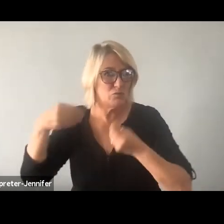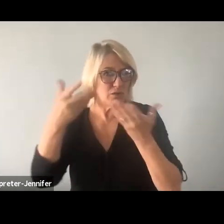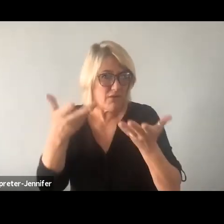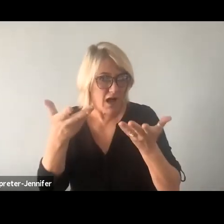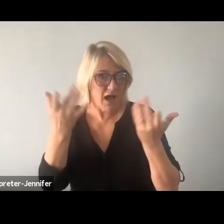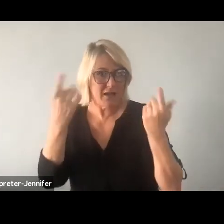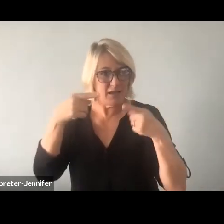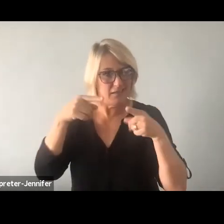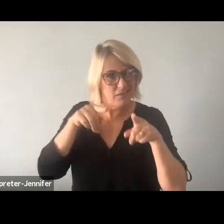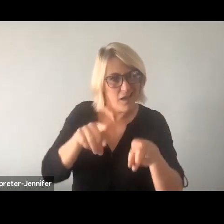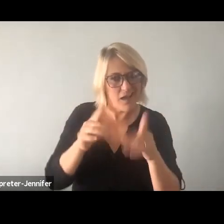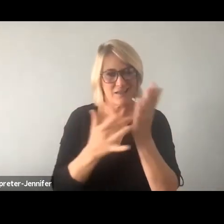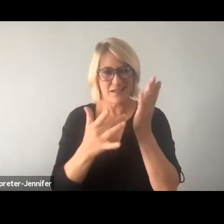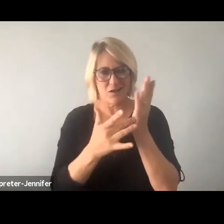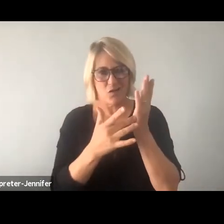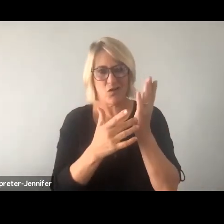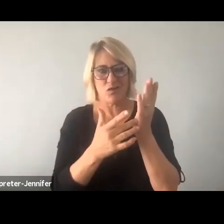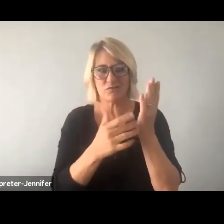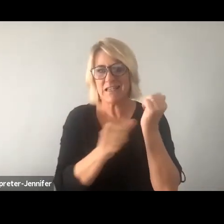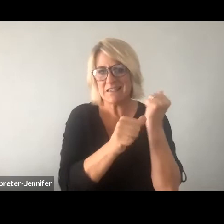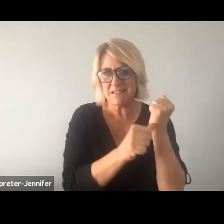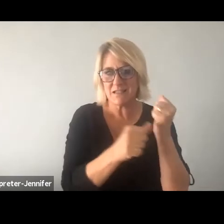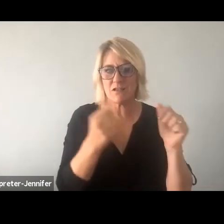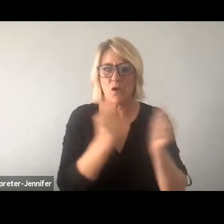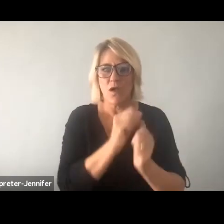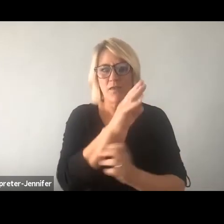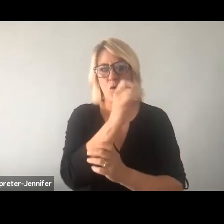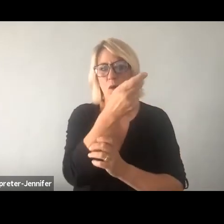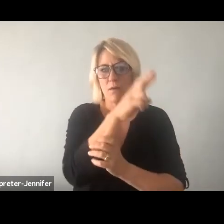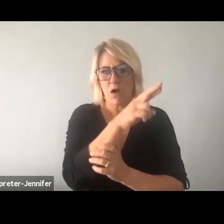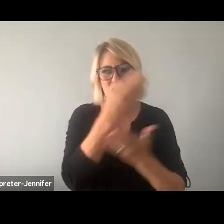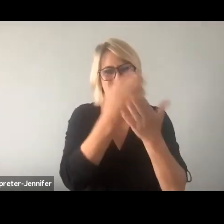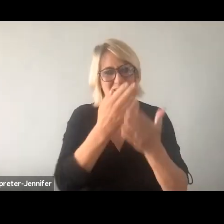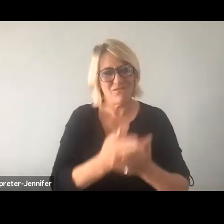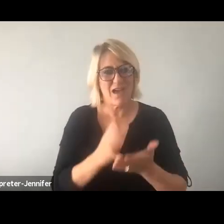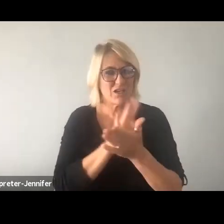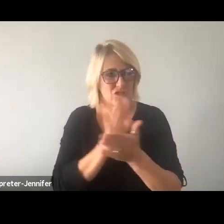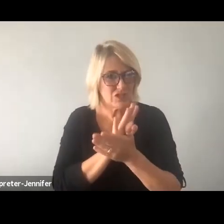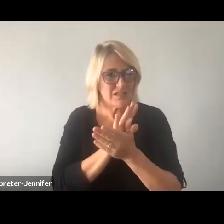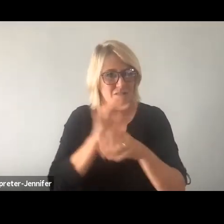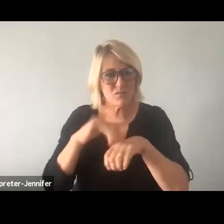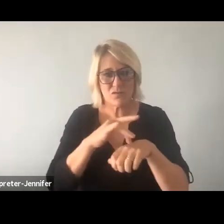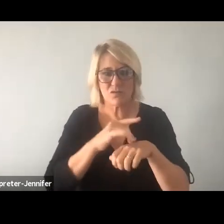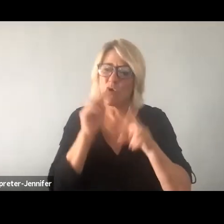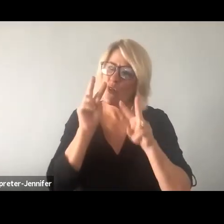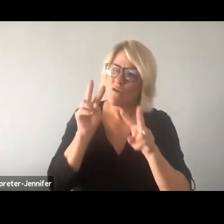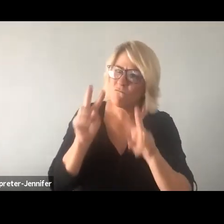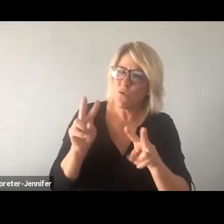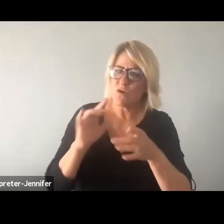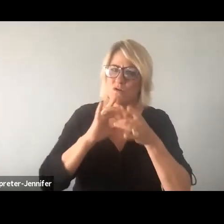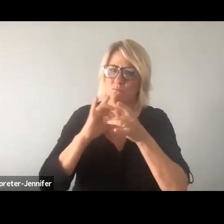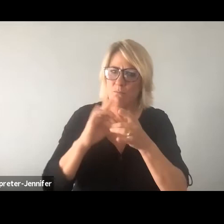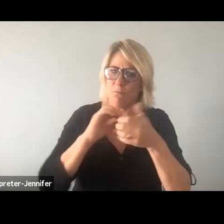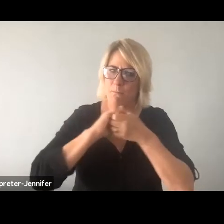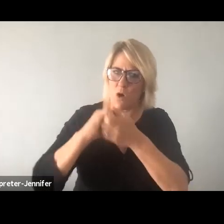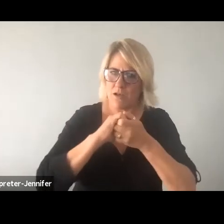our technical assistance through webinars, fact sheets, and other resources. And we are really looking forward to partnering across